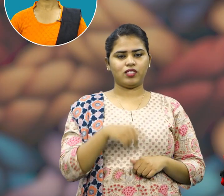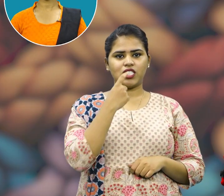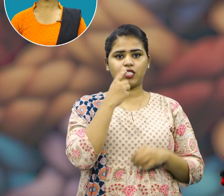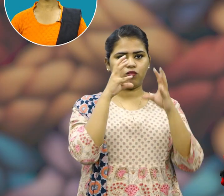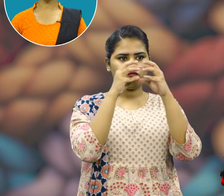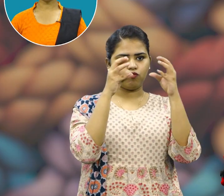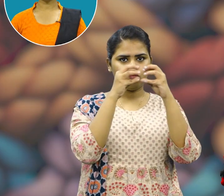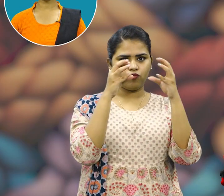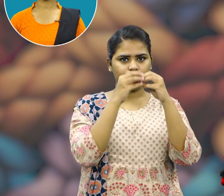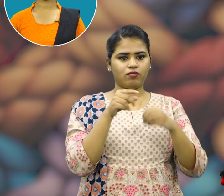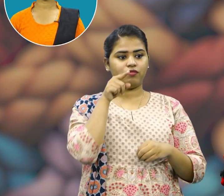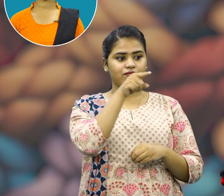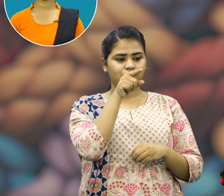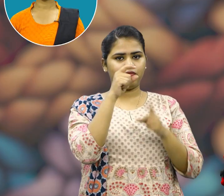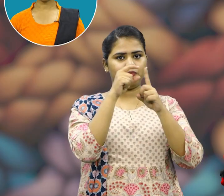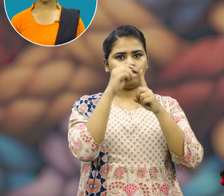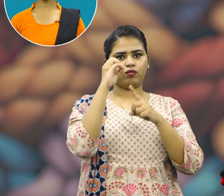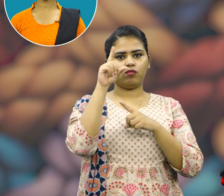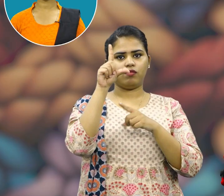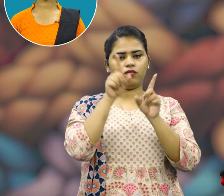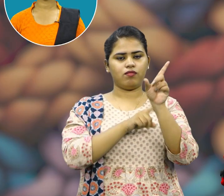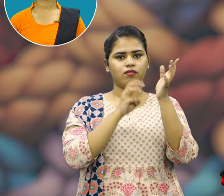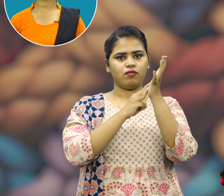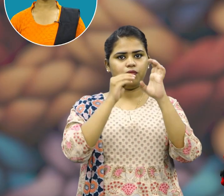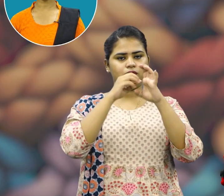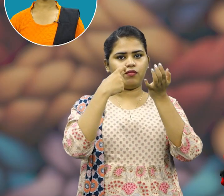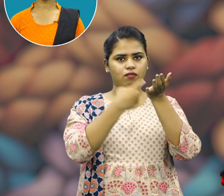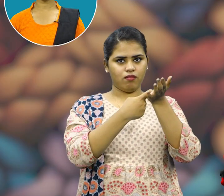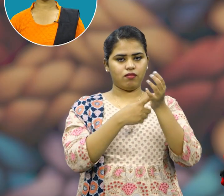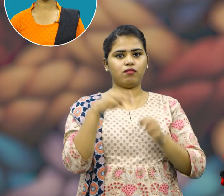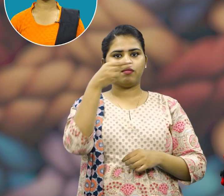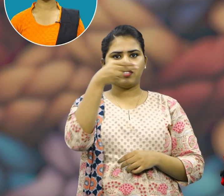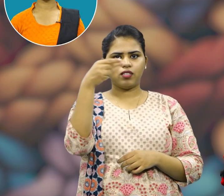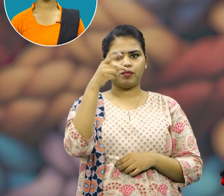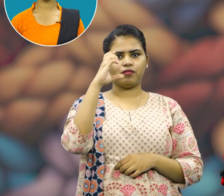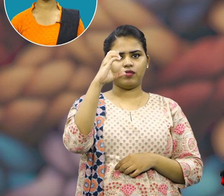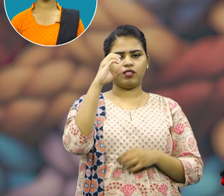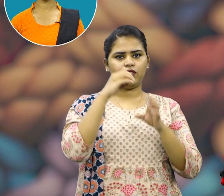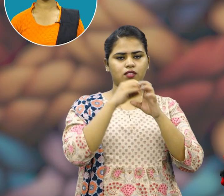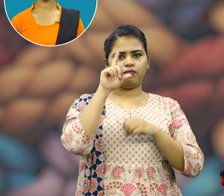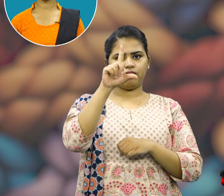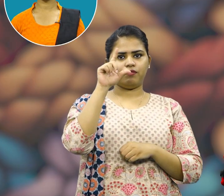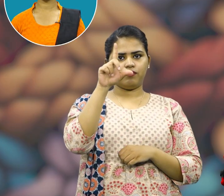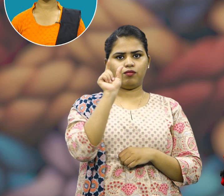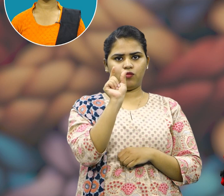cotton is a polymer named cellulose.